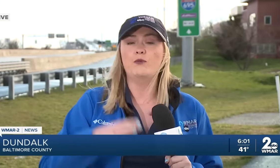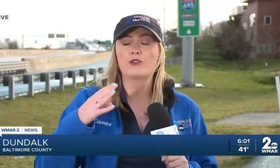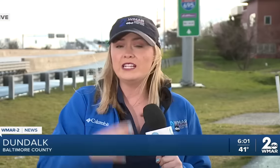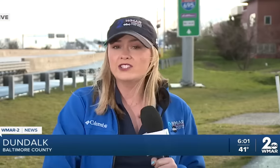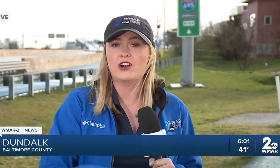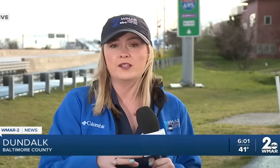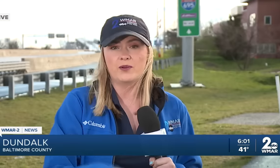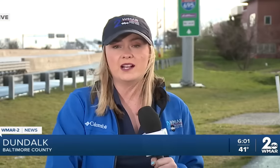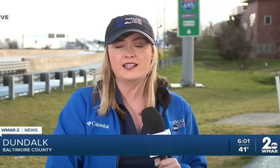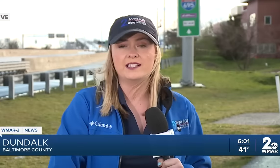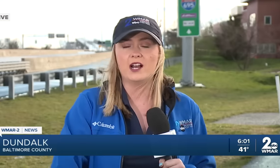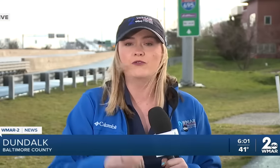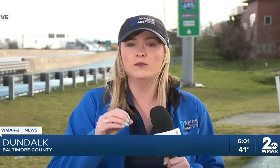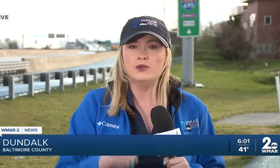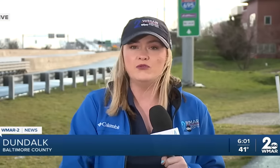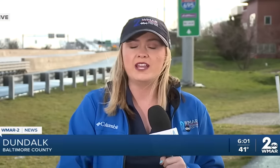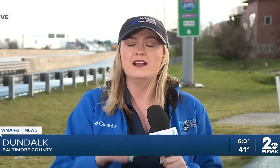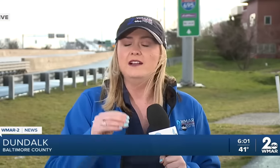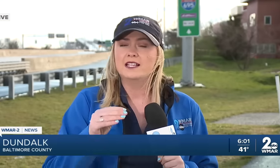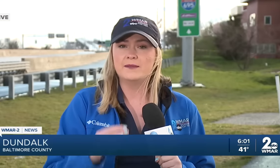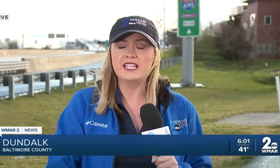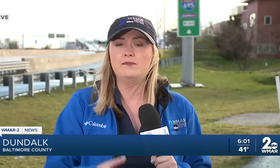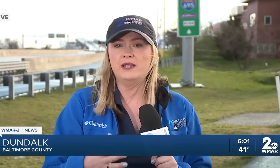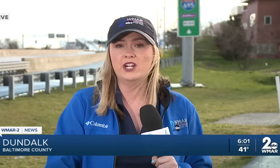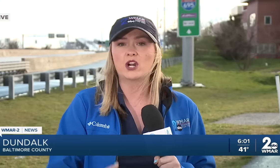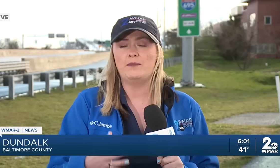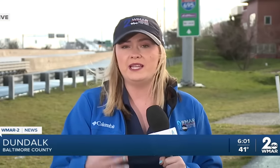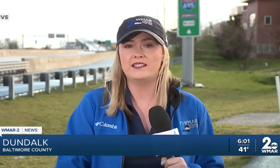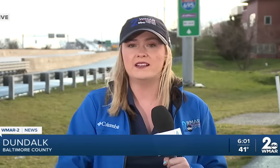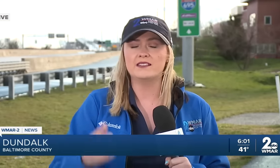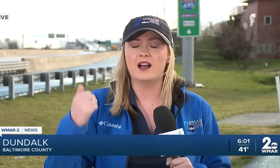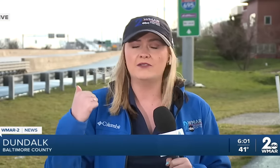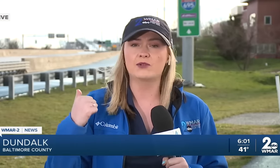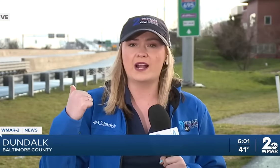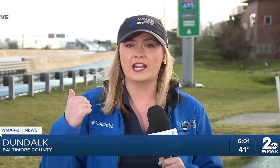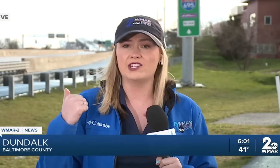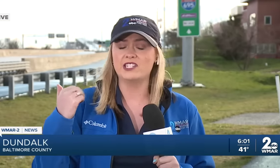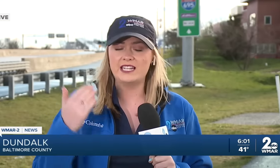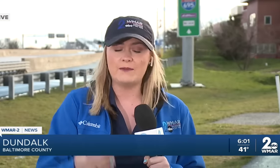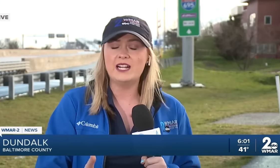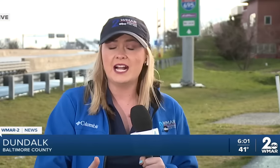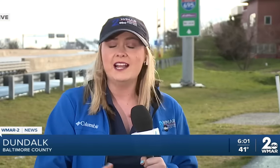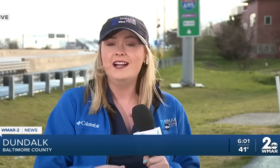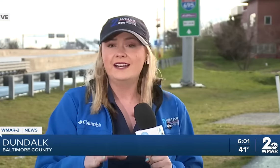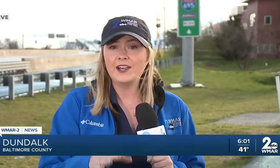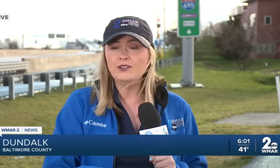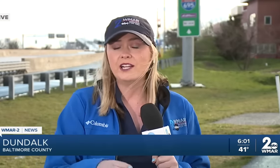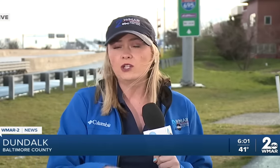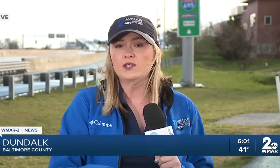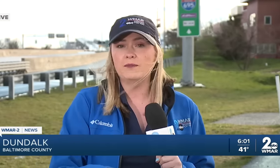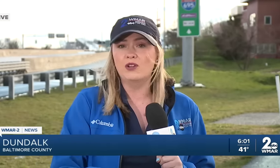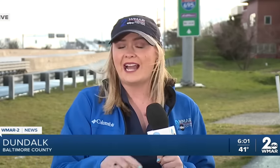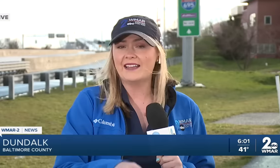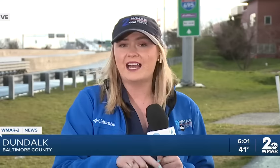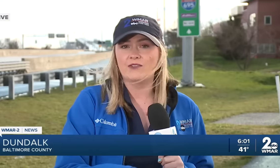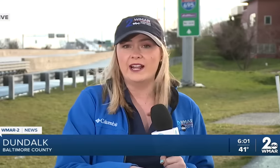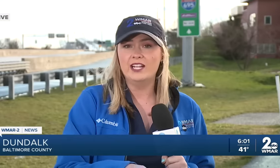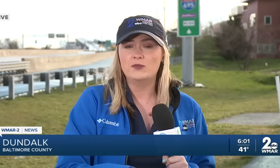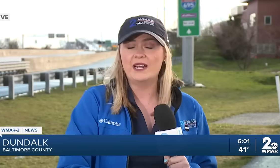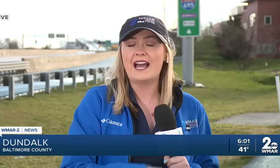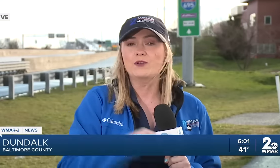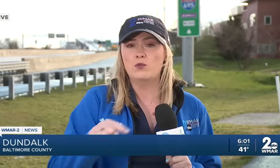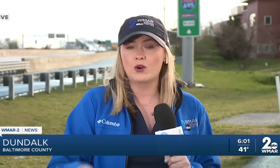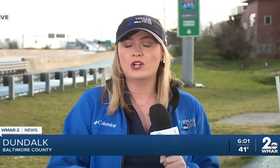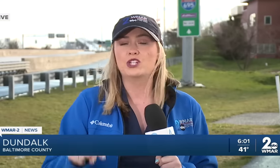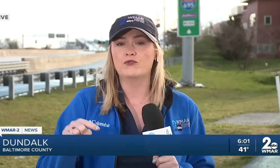break to restart the process of removing some of these bigger pieces of the wreckage. And today we got not only a close-up look at that